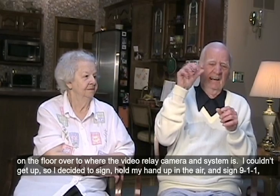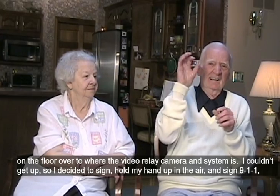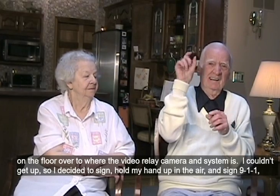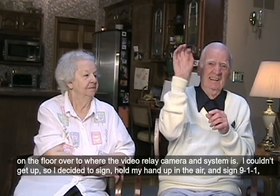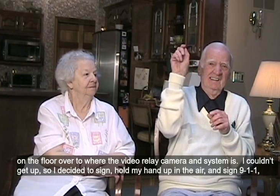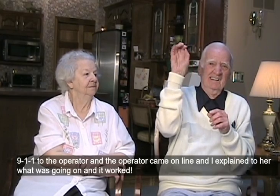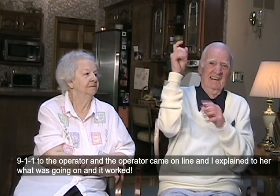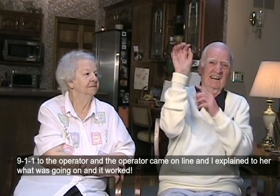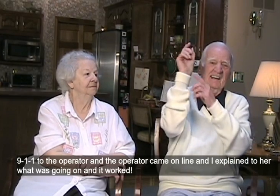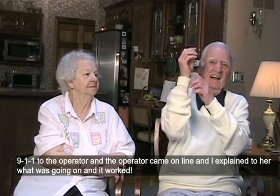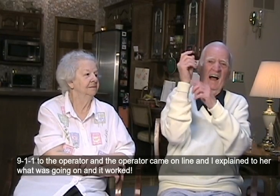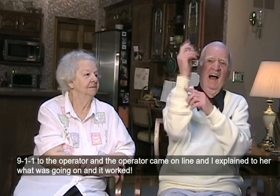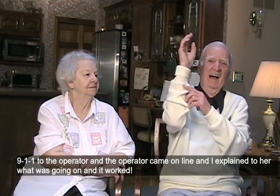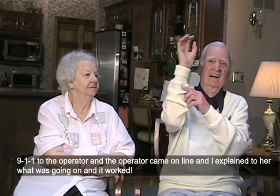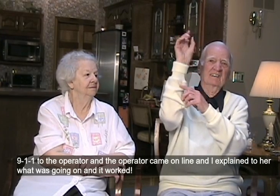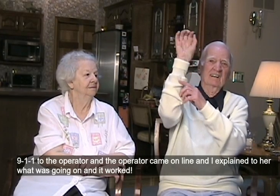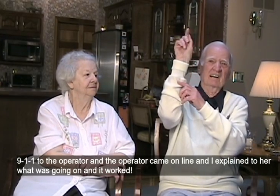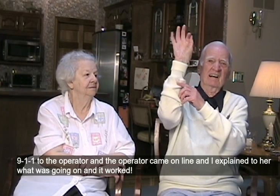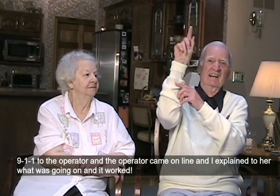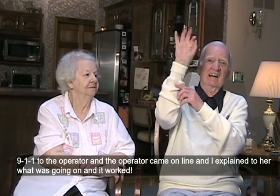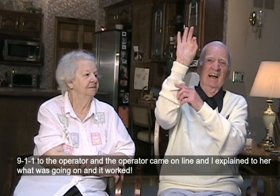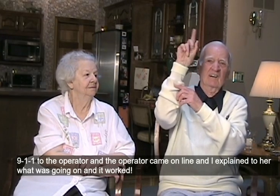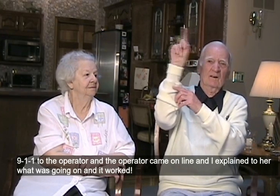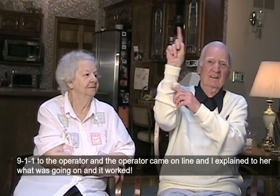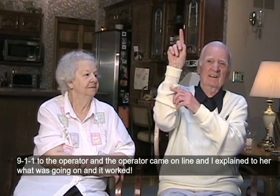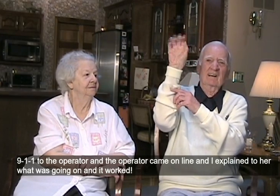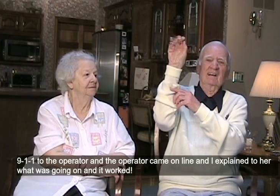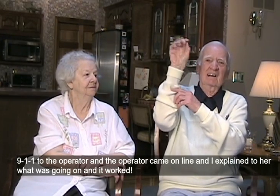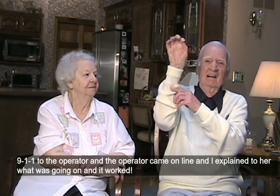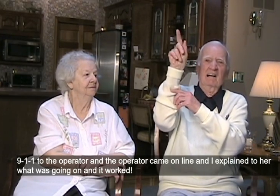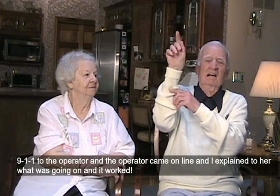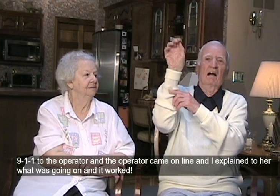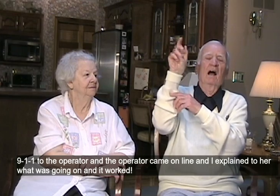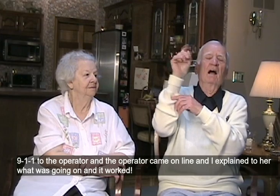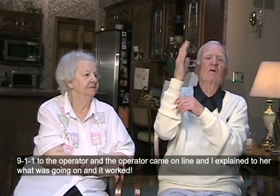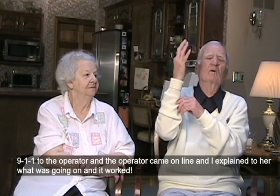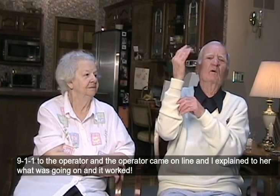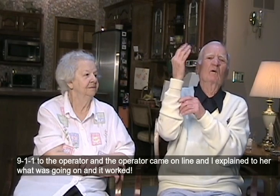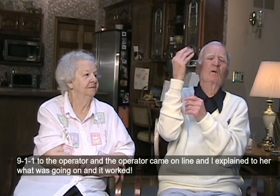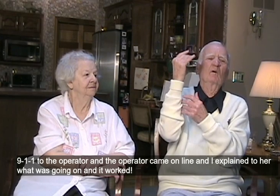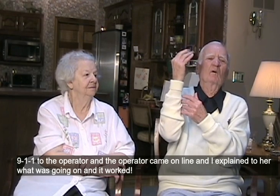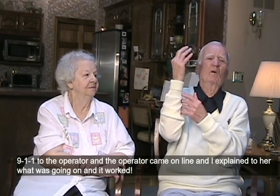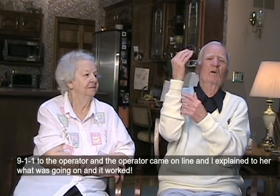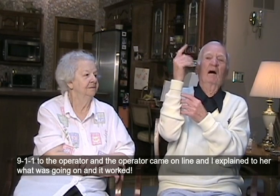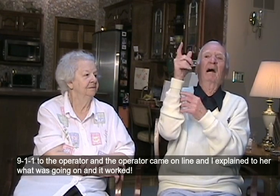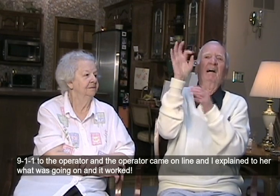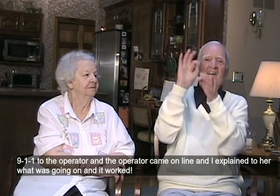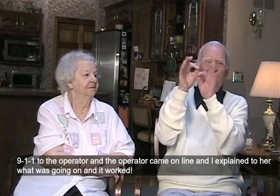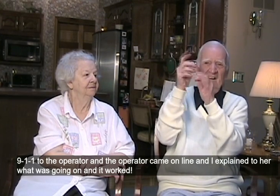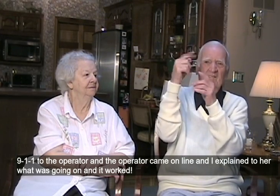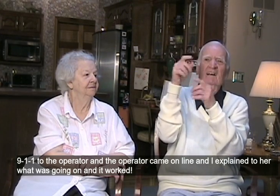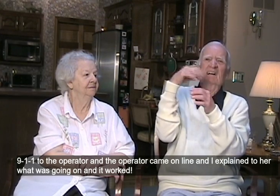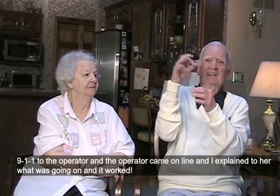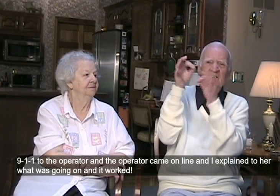sign 911, 911 to the operator. And the operator came online, and